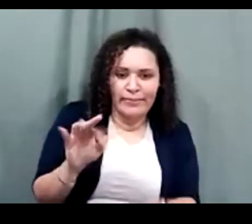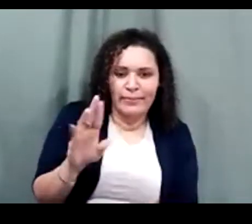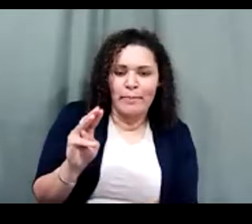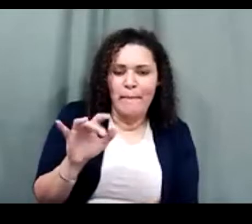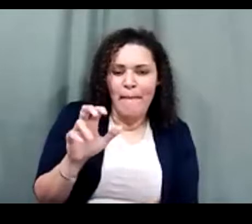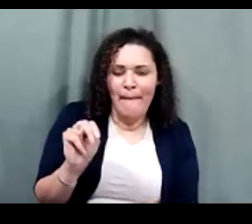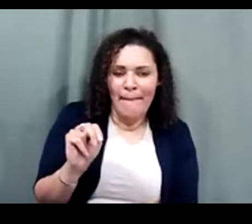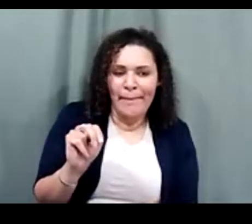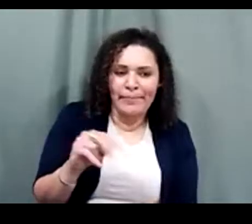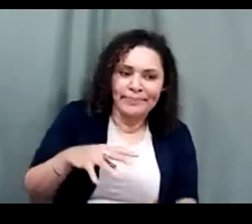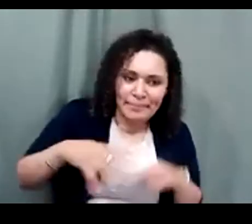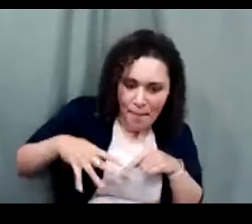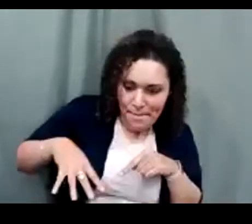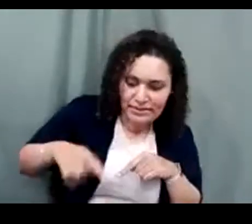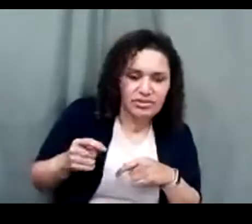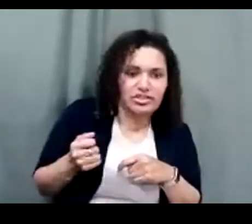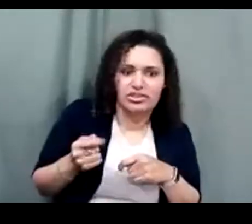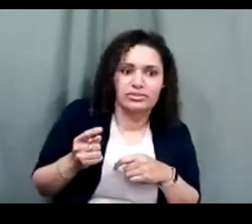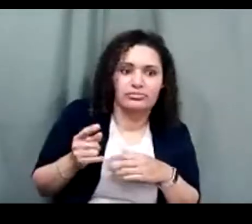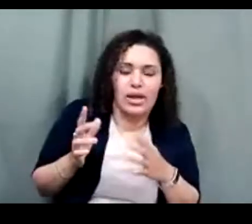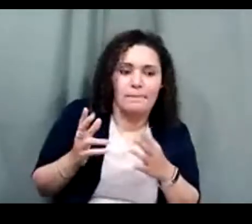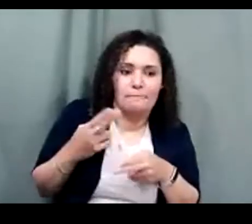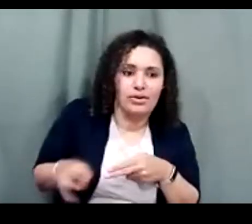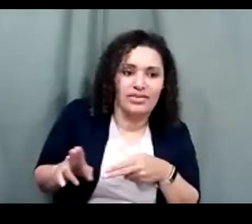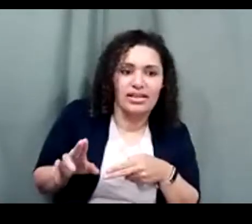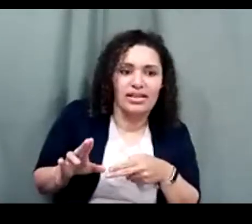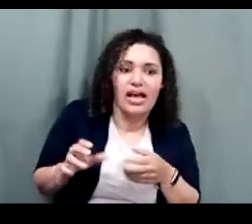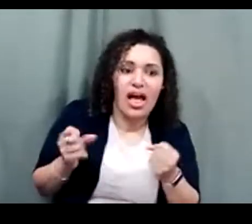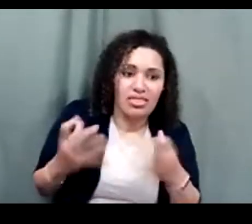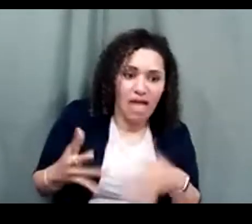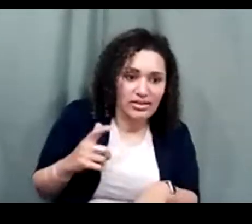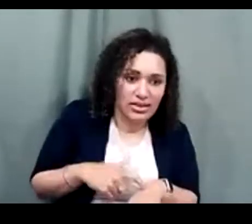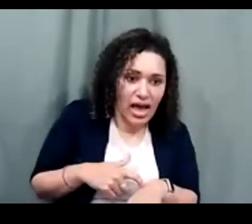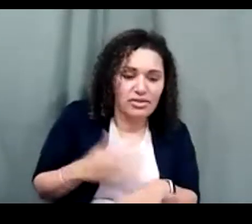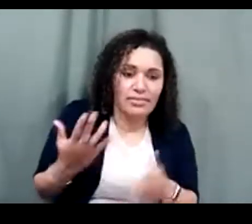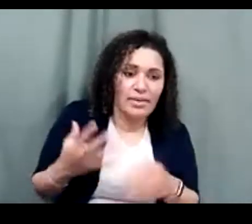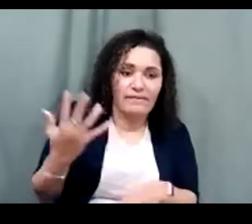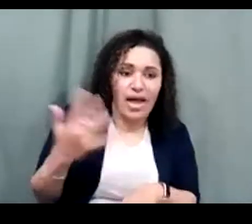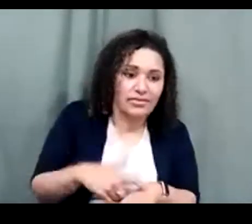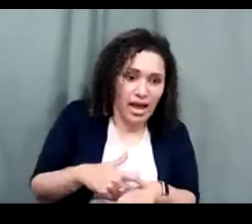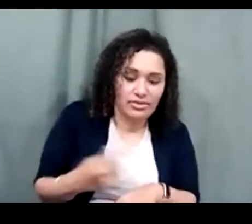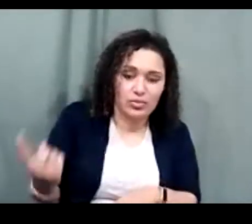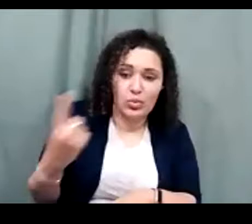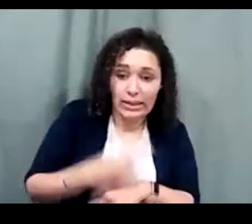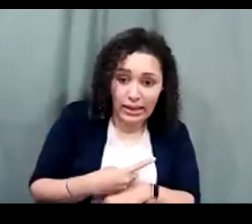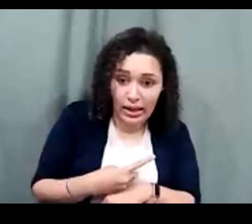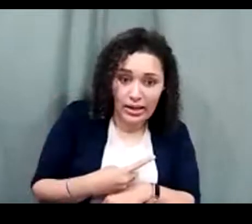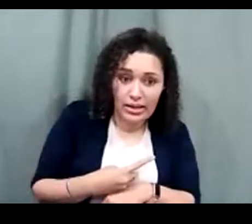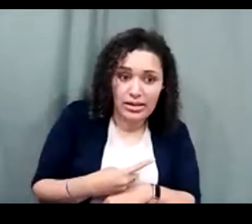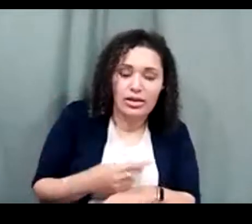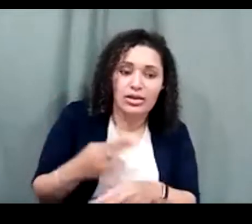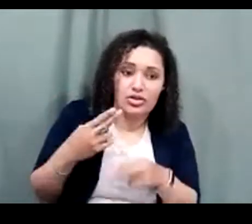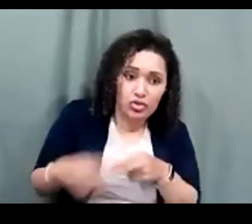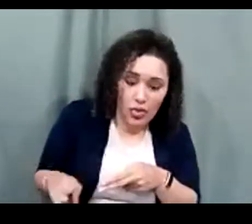doing a lot of that pumping over. It's very quick. It's a lot of time. So in a perfect day, we'll do it maybe 5 times in one day, or maybe even more, short